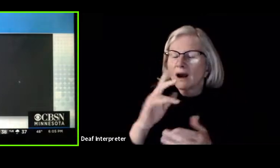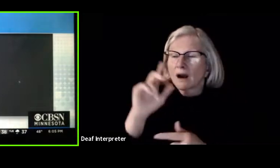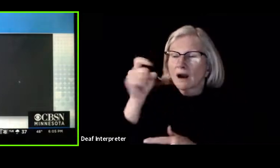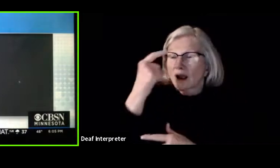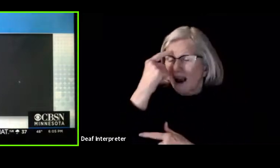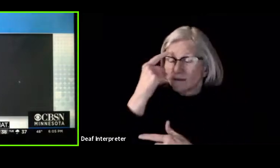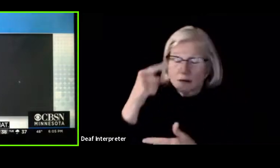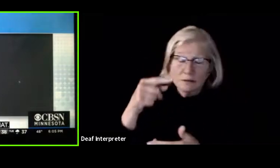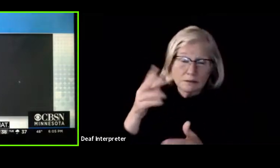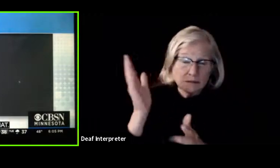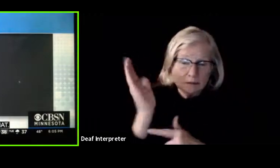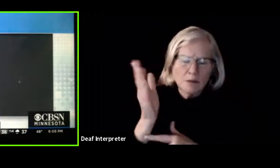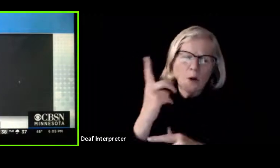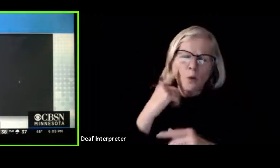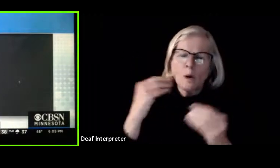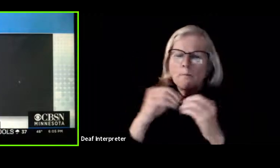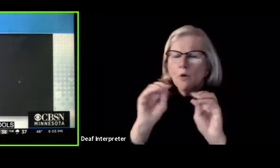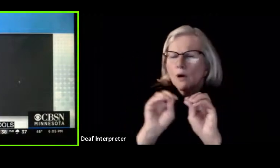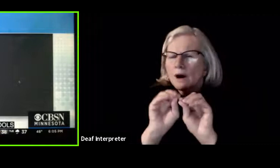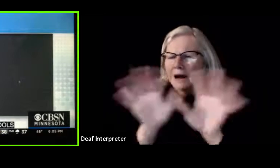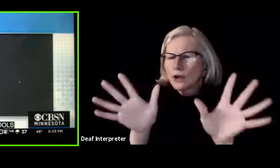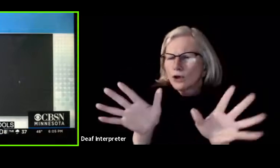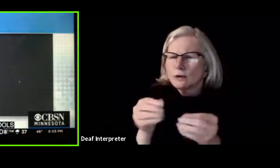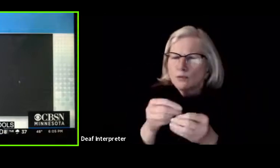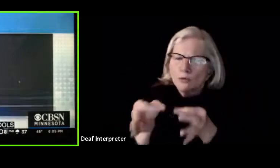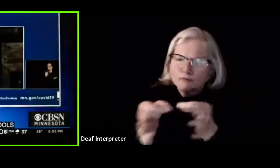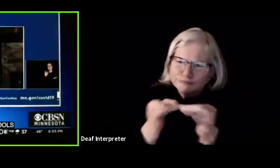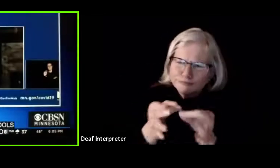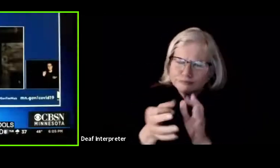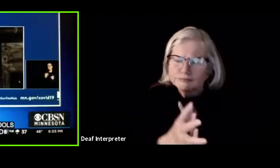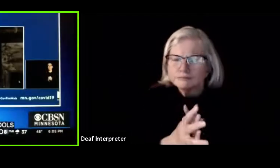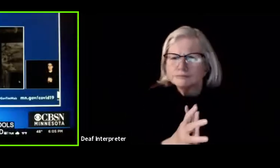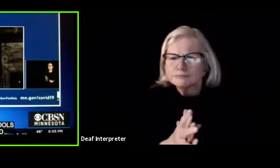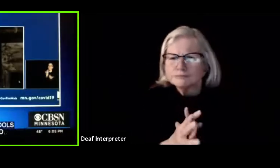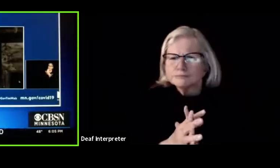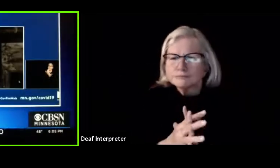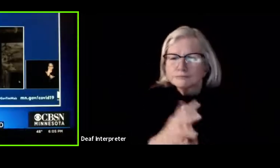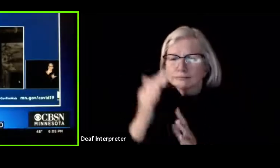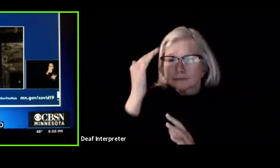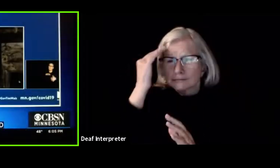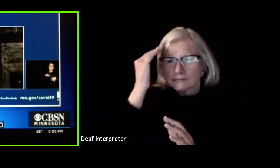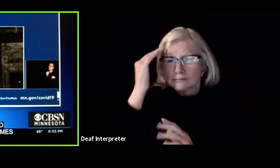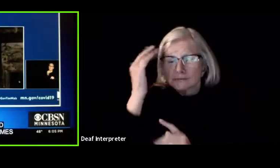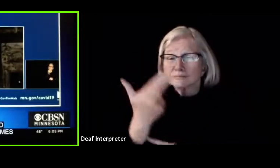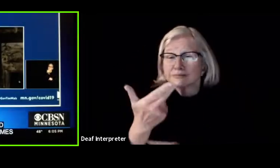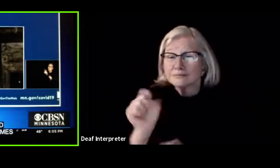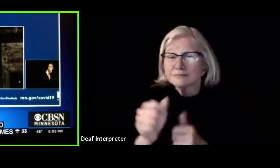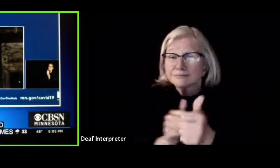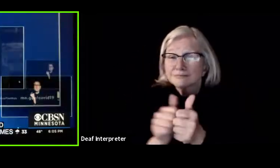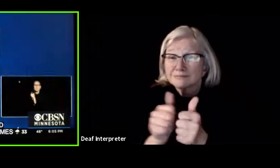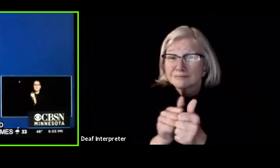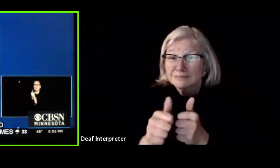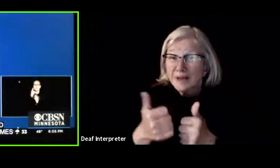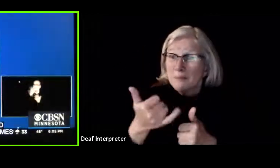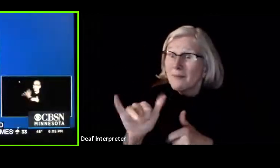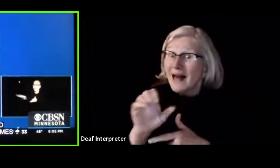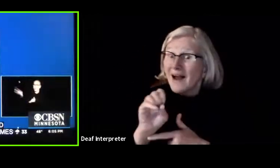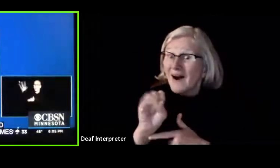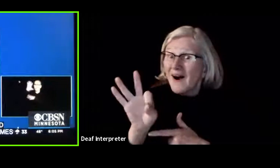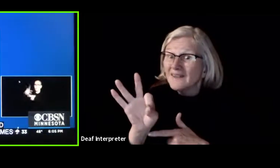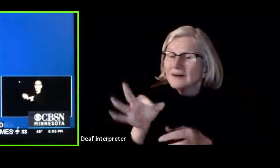or section games set for Saturday. They're already trying to move those to Friday, and some of them have. So here's the governor, and let's listen in.